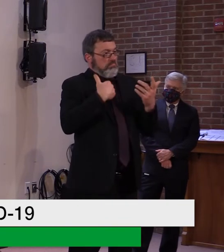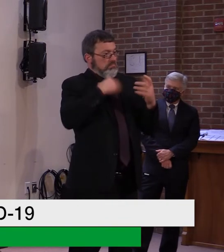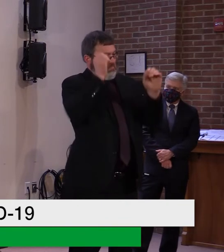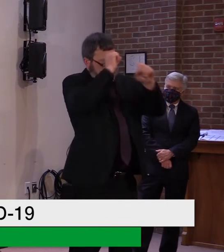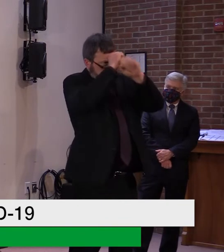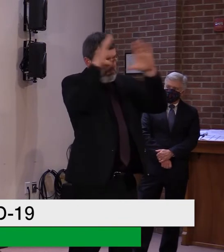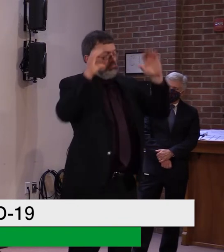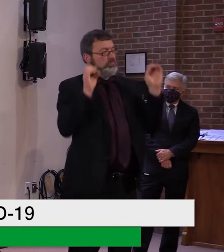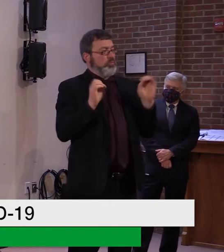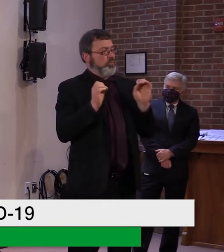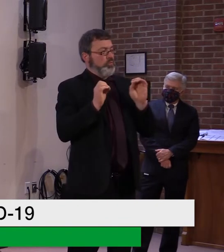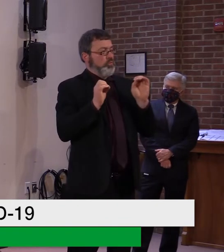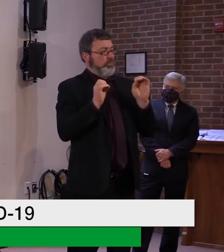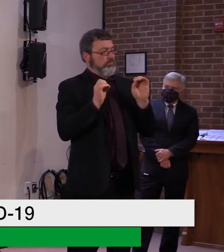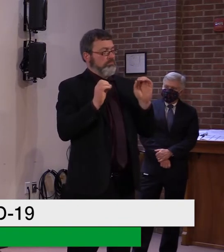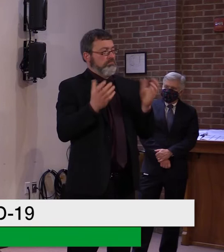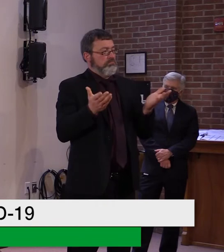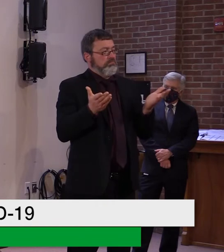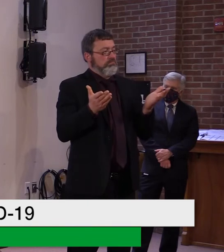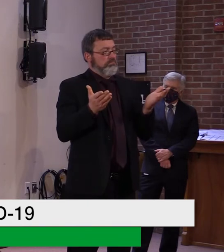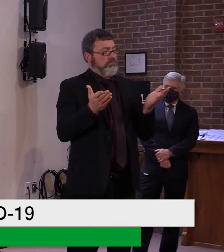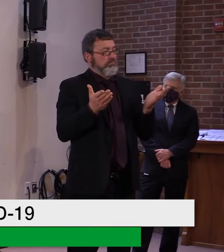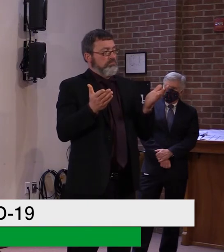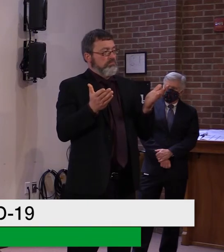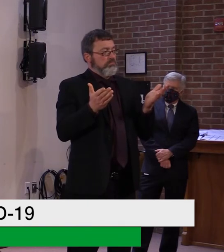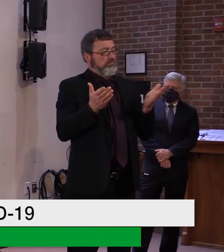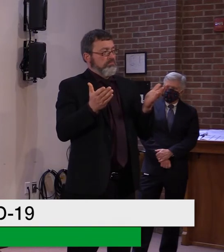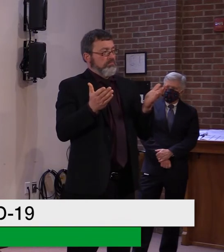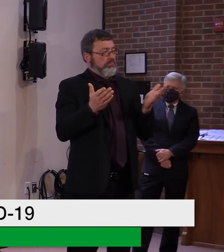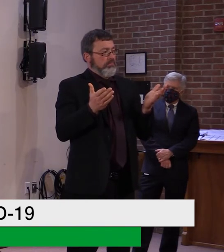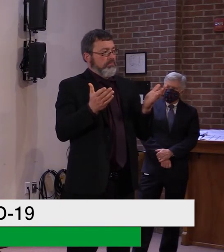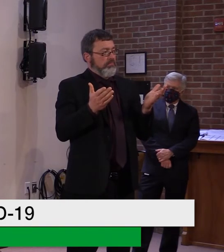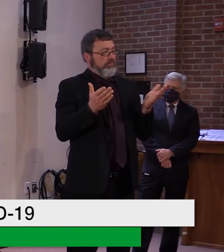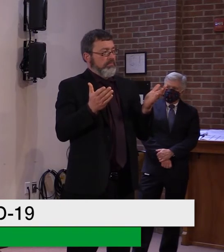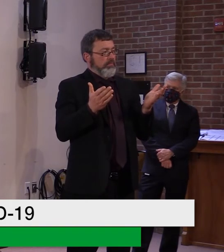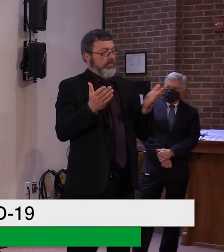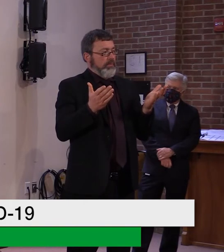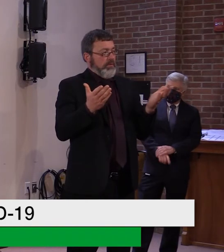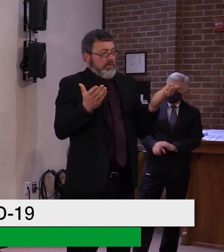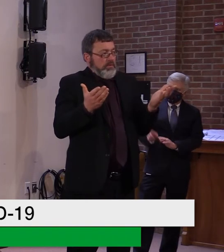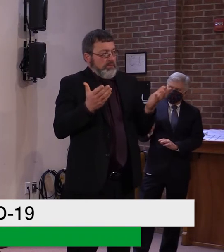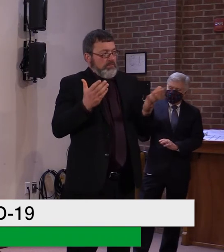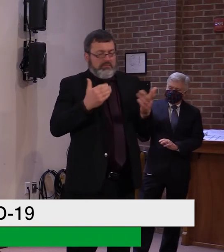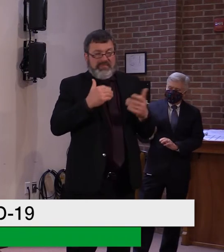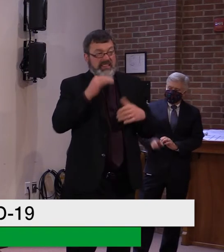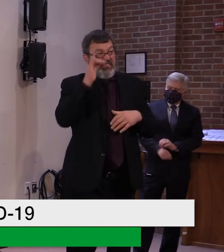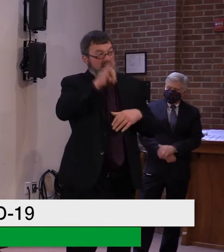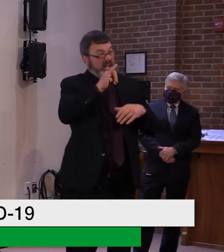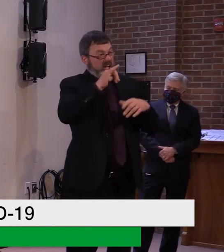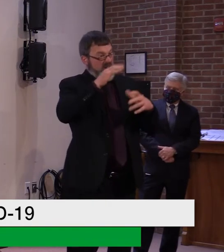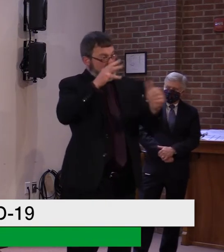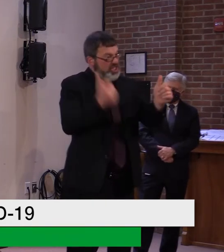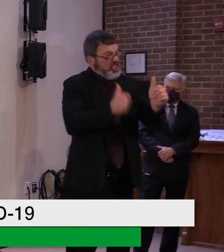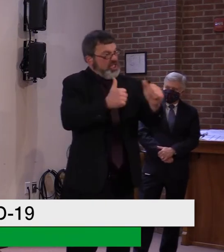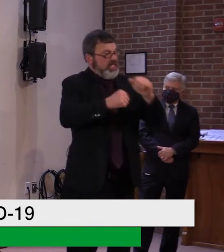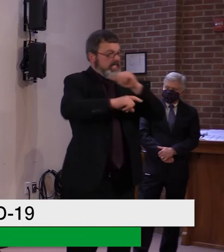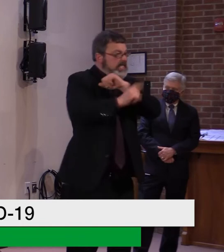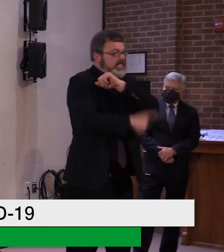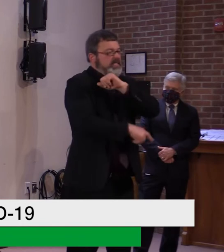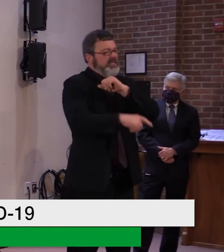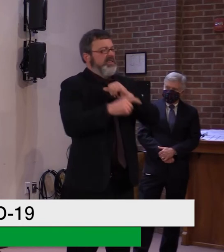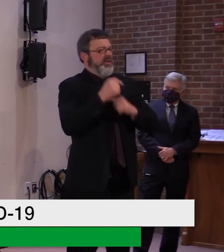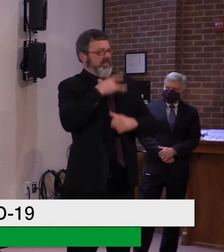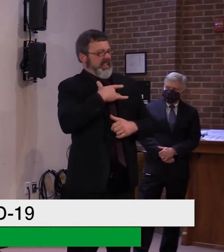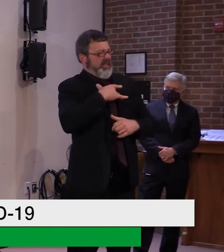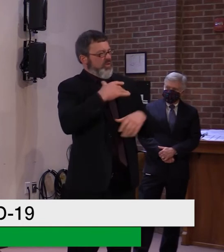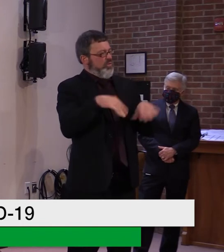that that is uh you know would provide any fruit so to speak so we'll um it's still in you know it's still